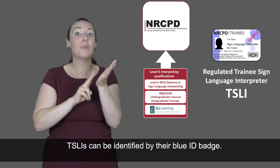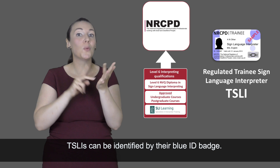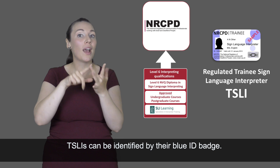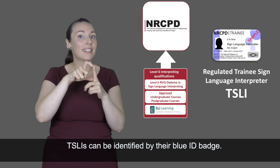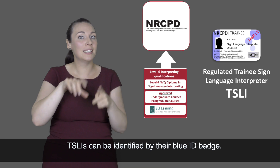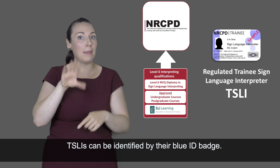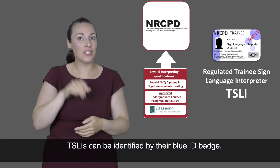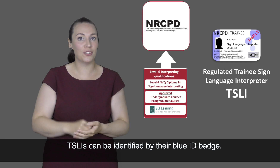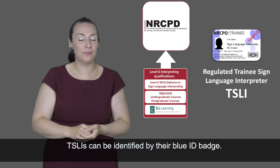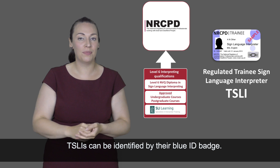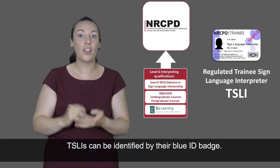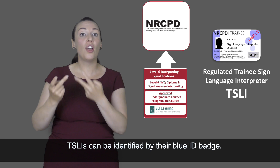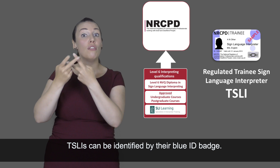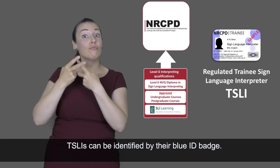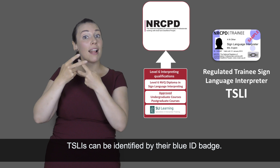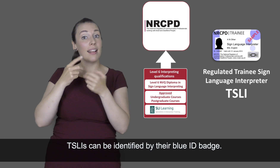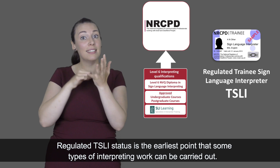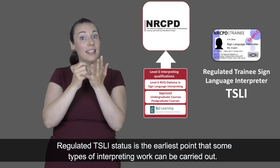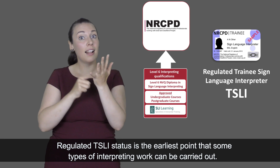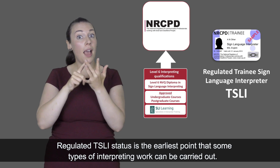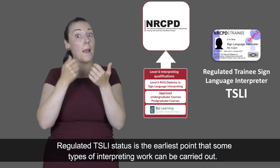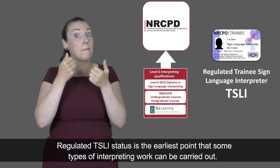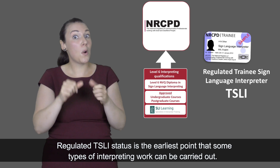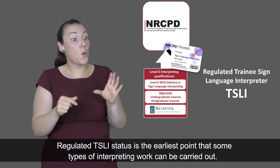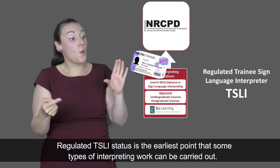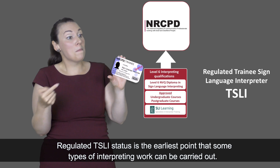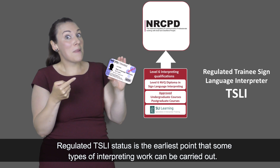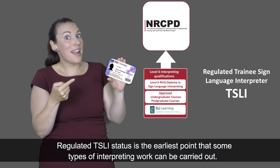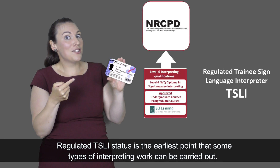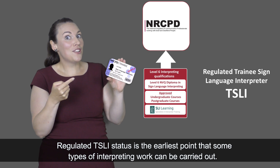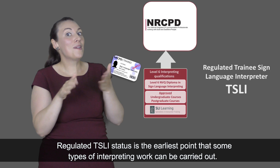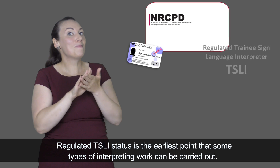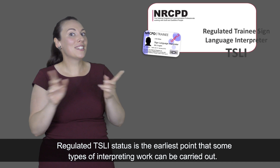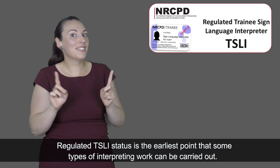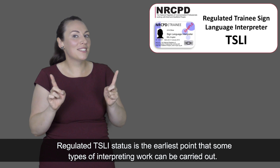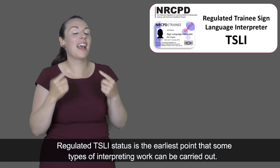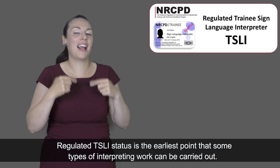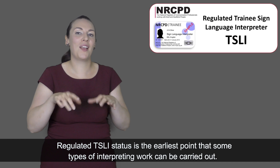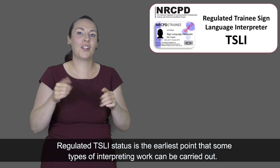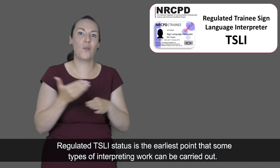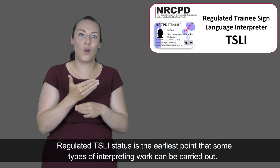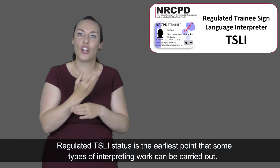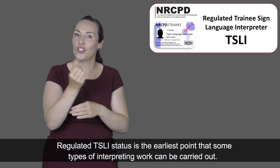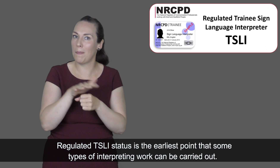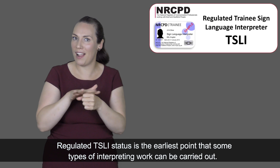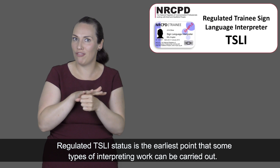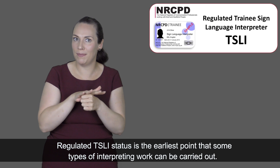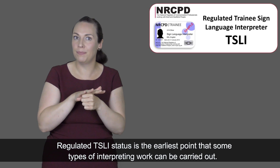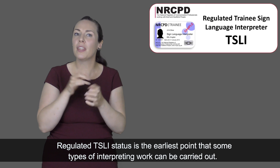can be identified by their blue ID badge. Regulated TSLI status is the earliest point that some types of interpreting work can